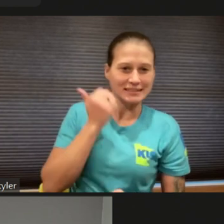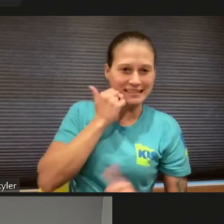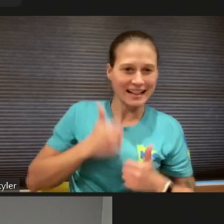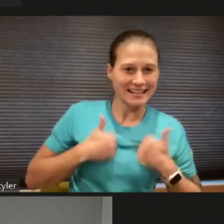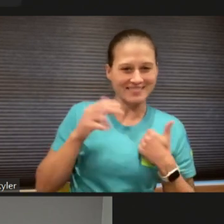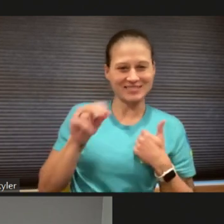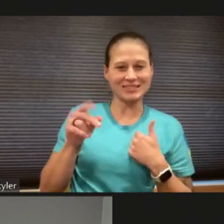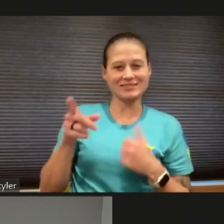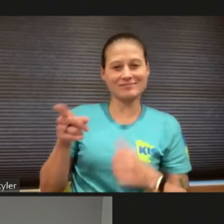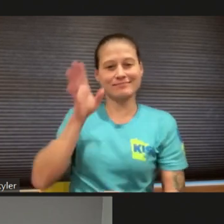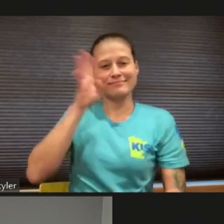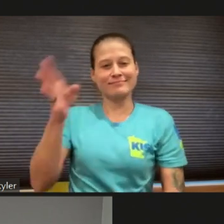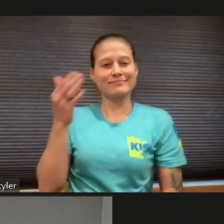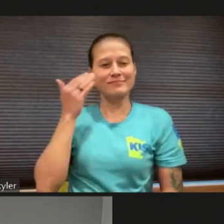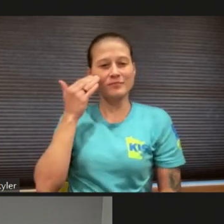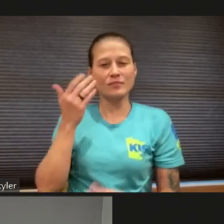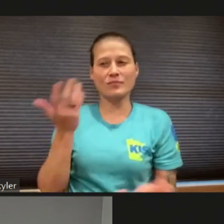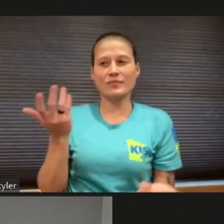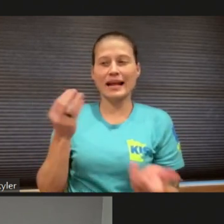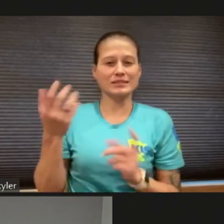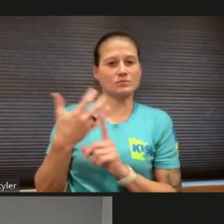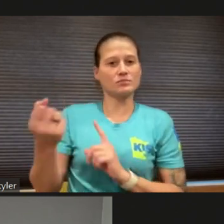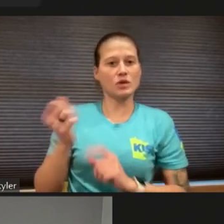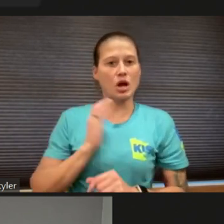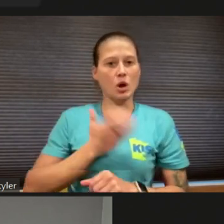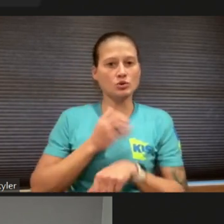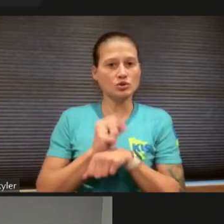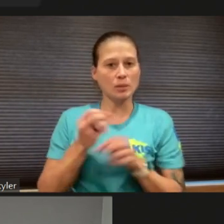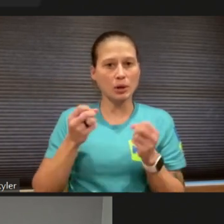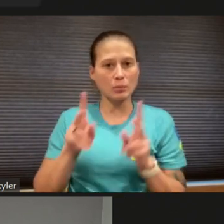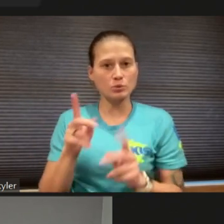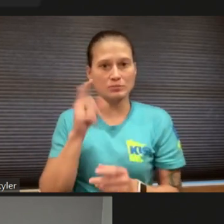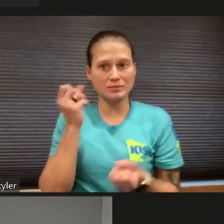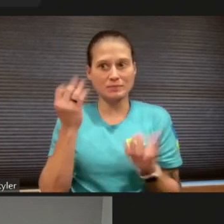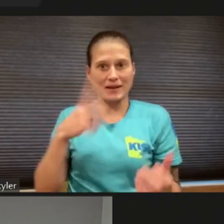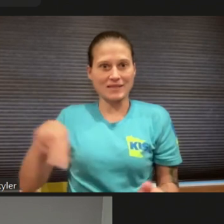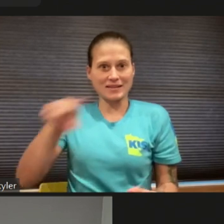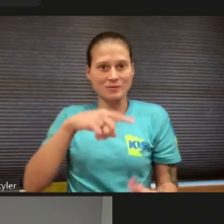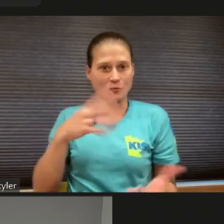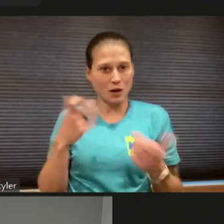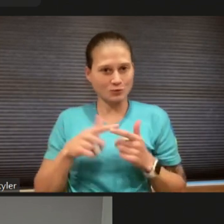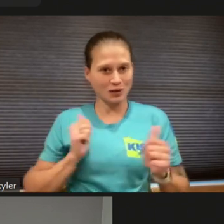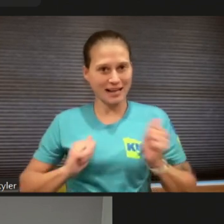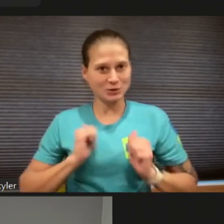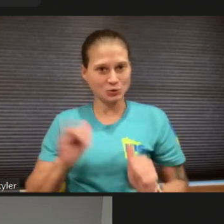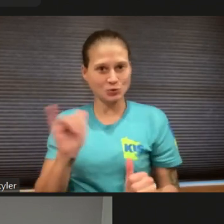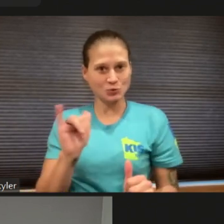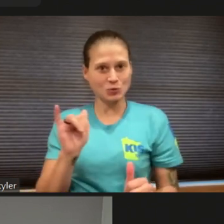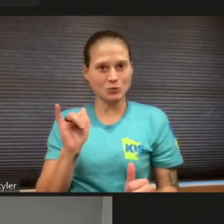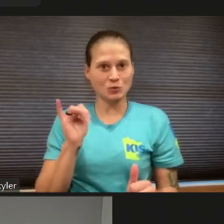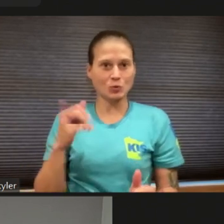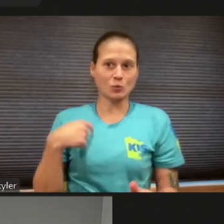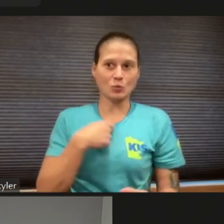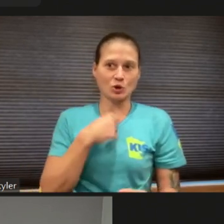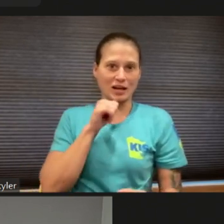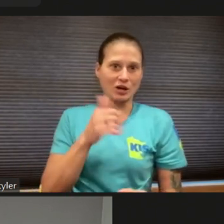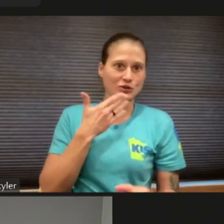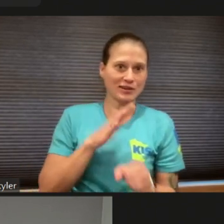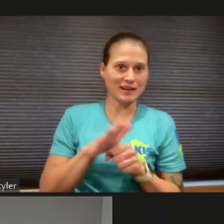we can always tell we can see hey that's not how we do things in real life it also takes away from job opportunities of